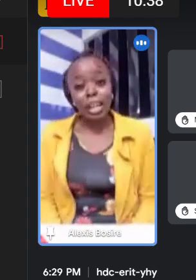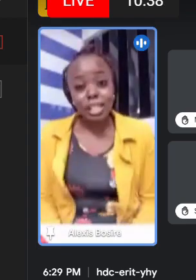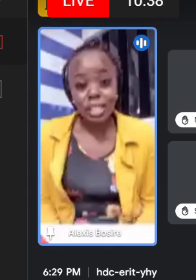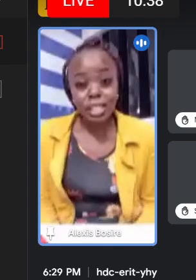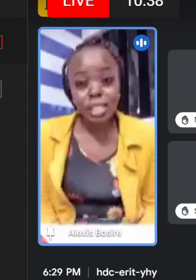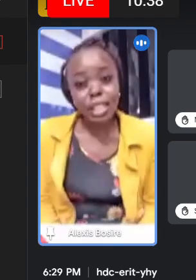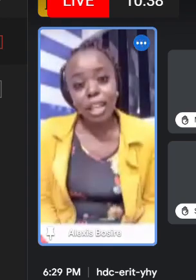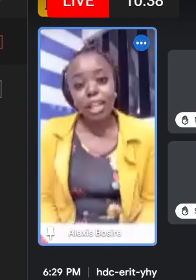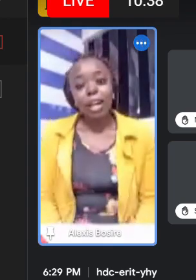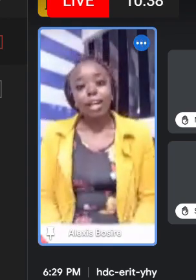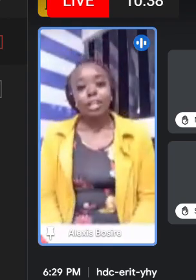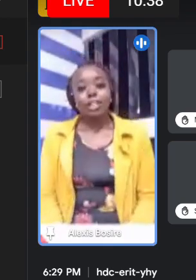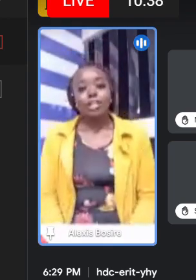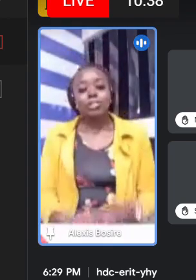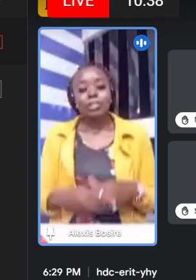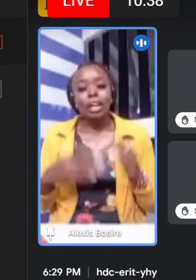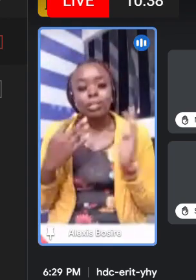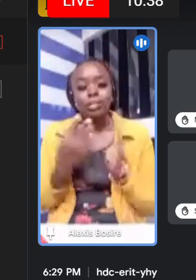online classes.